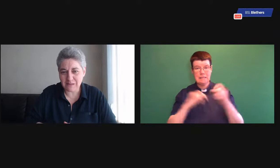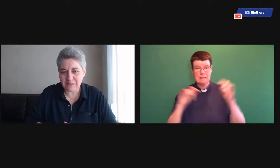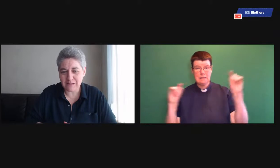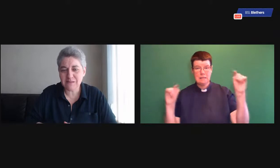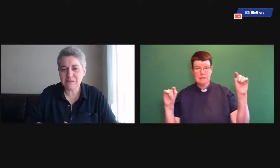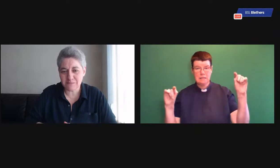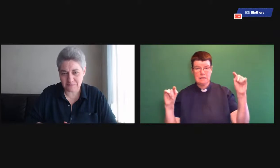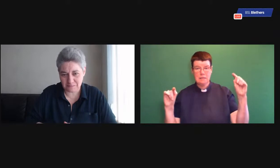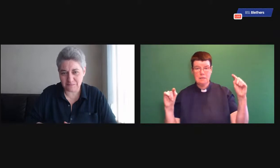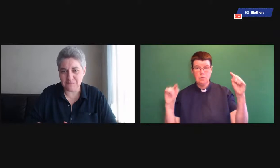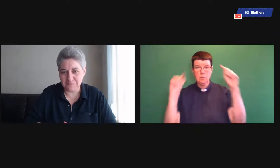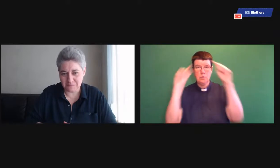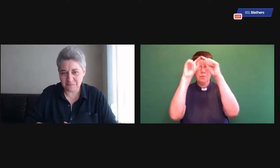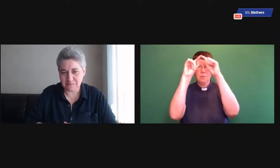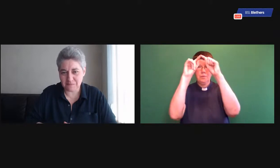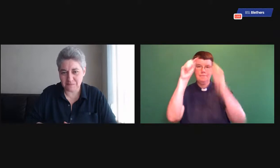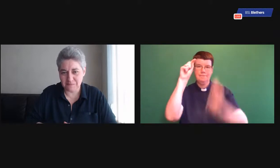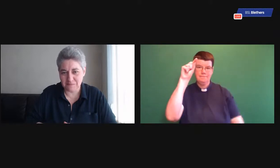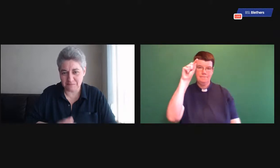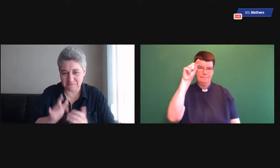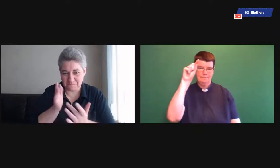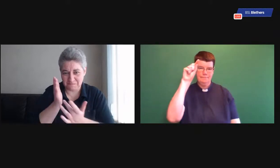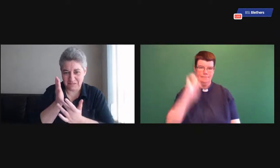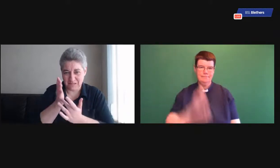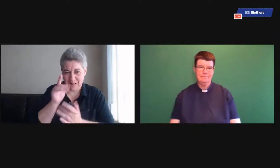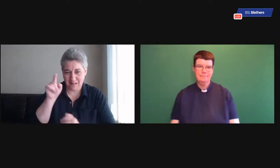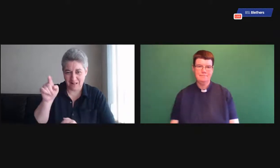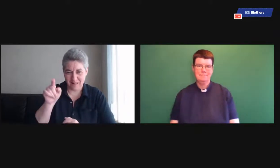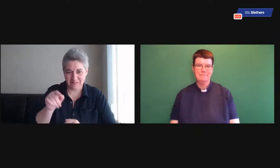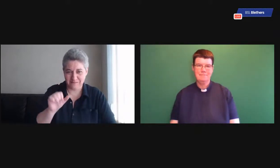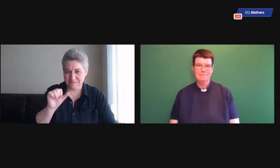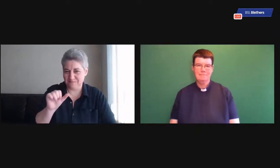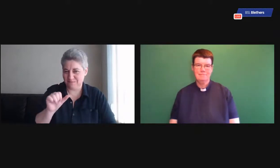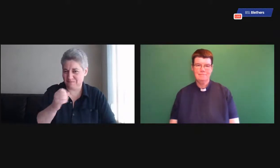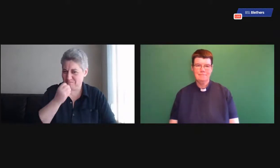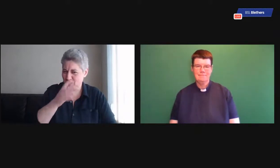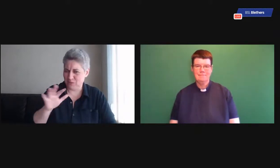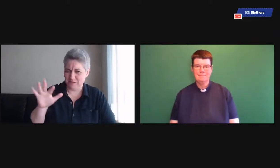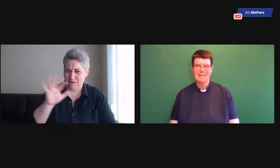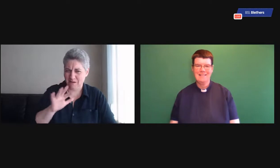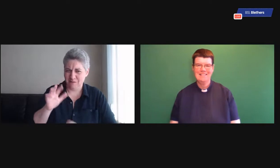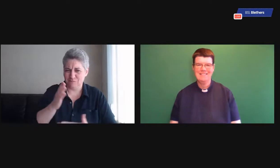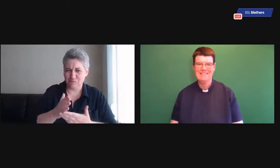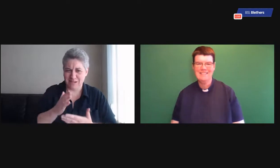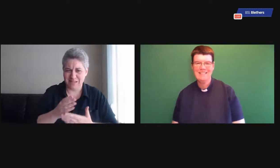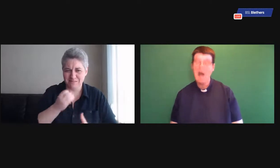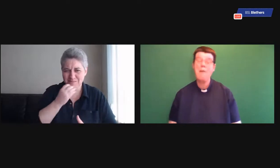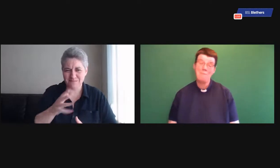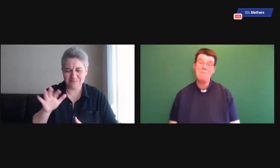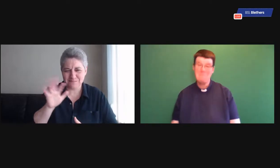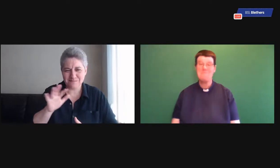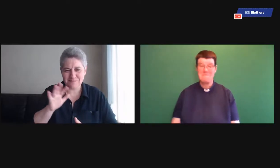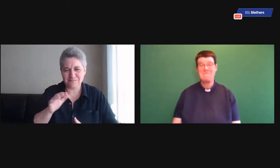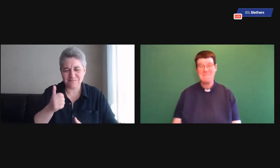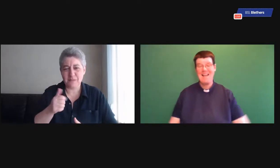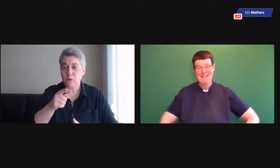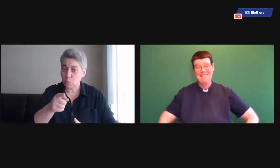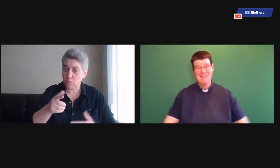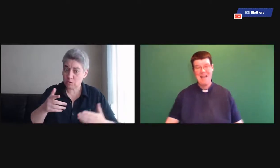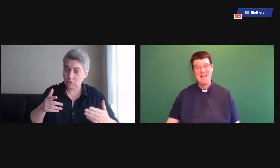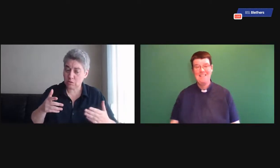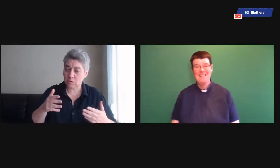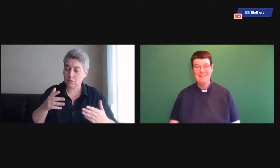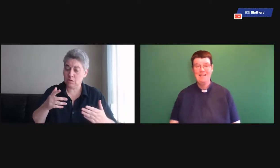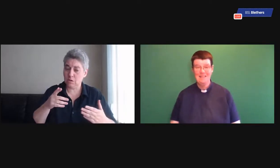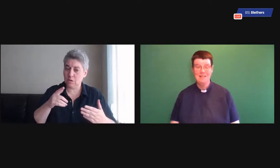Aberdeen, or rather, it's between Aberdeen and Inverness, right in the middle. That's Elgin. Oh, that's a beautiful